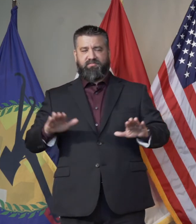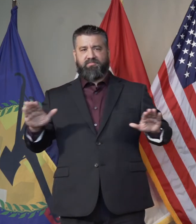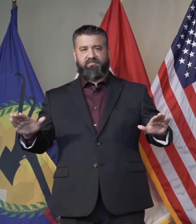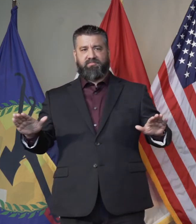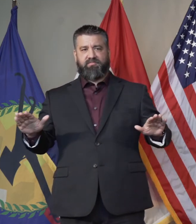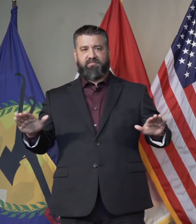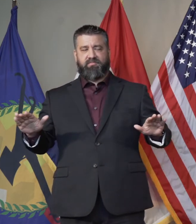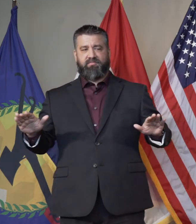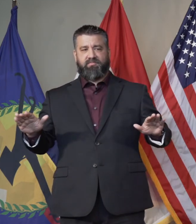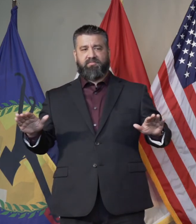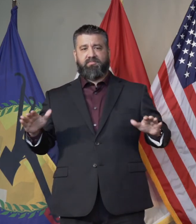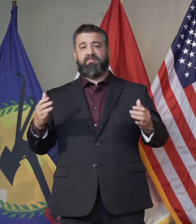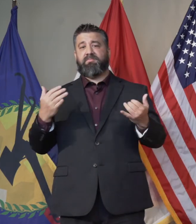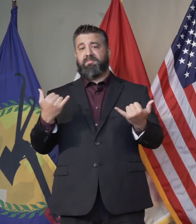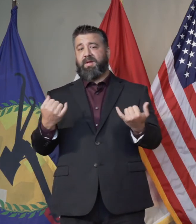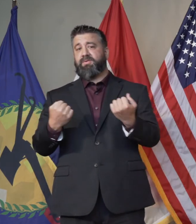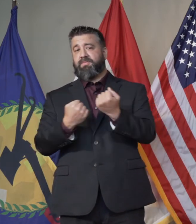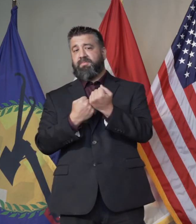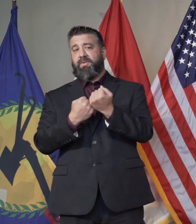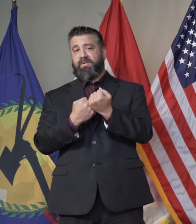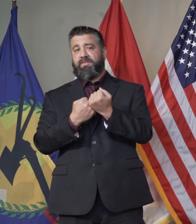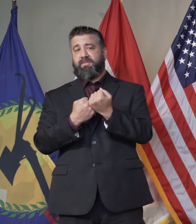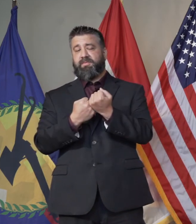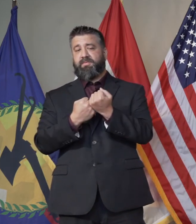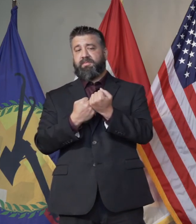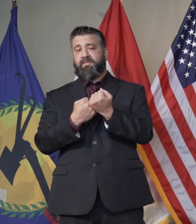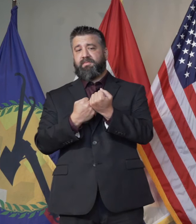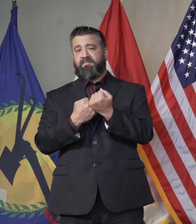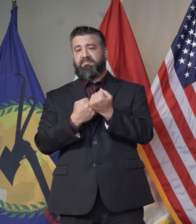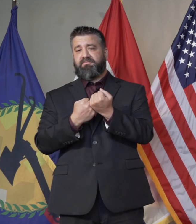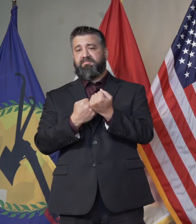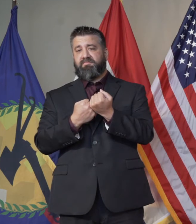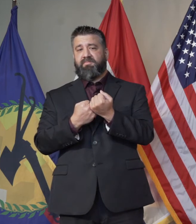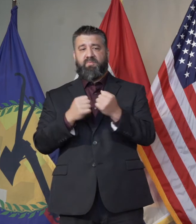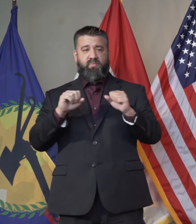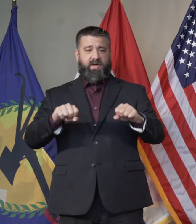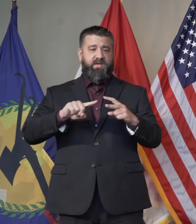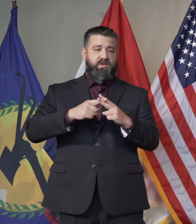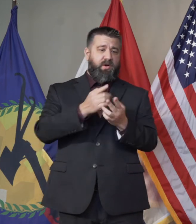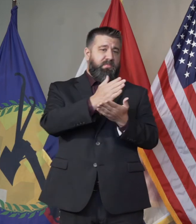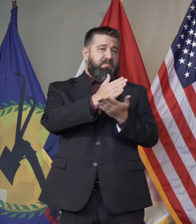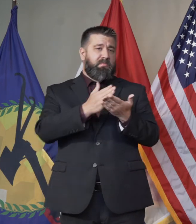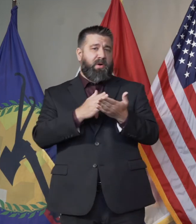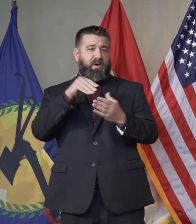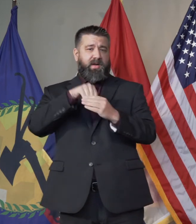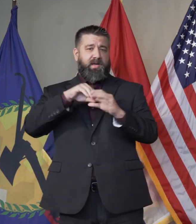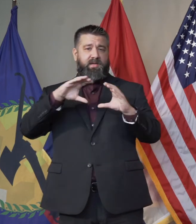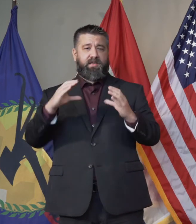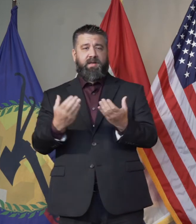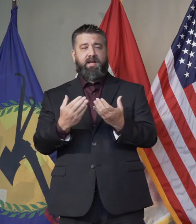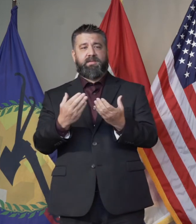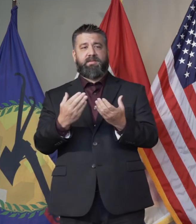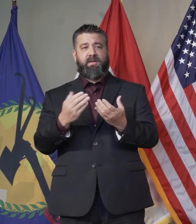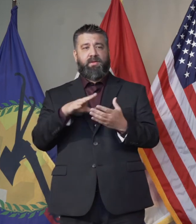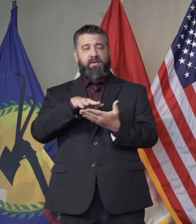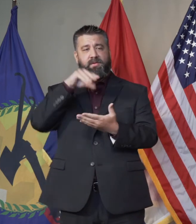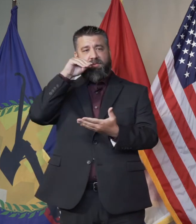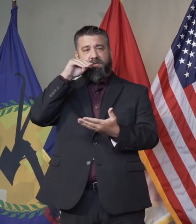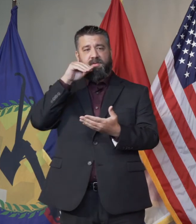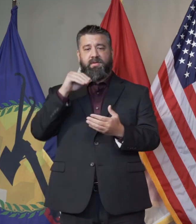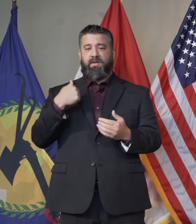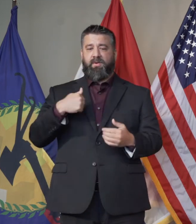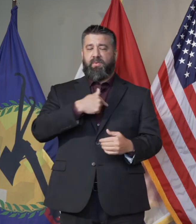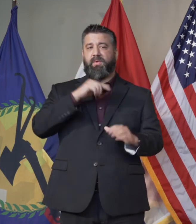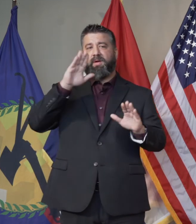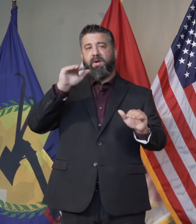school, now supports a pathway to at least a partial in-classroom or hybrid model for in-classroom learning. And we hope that